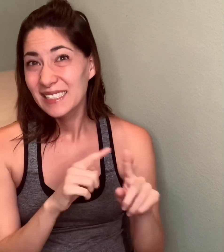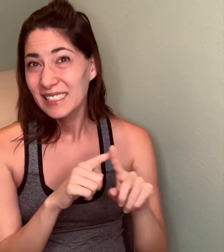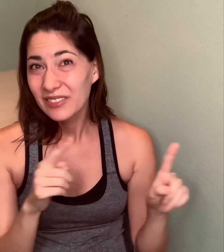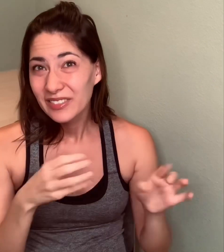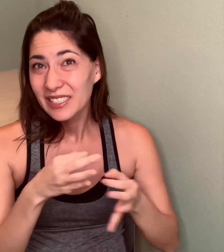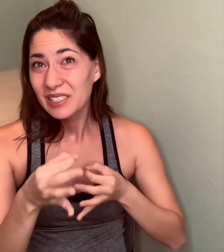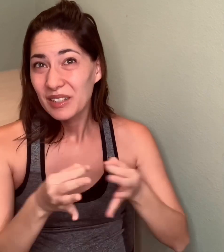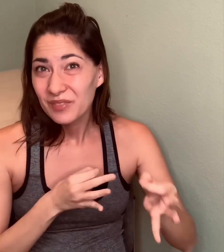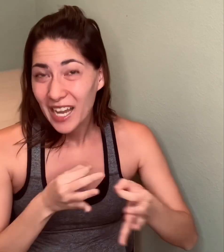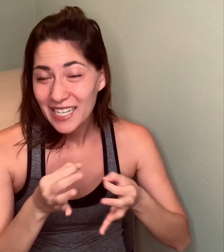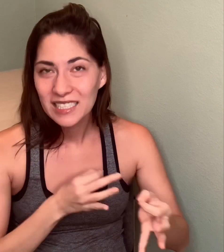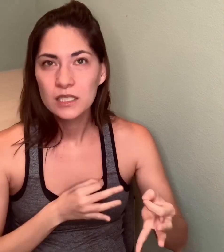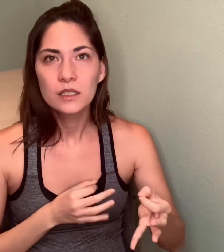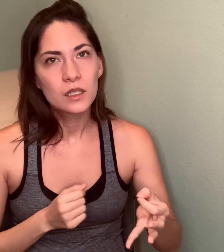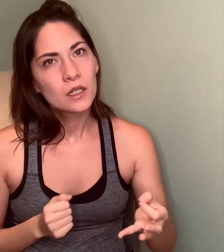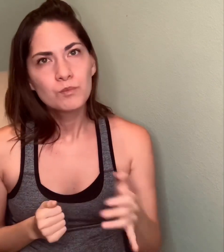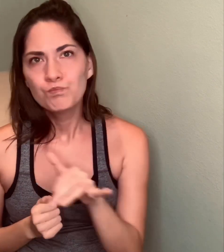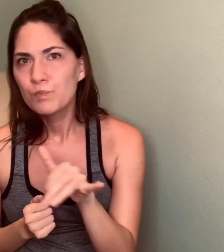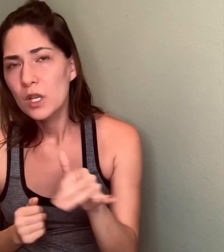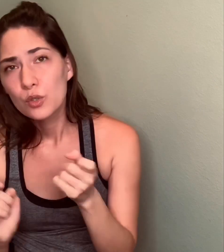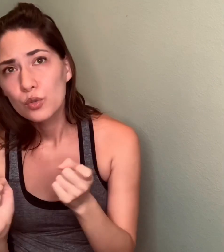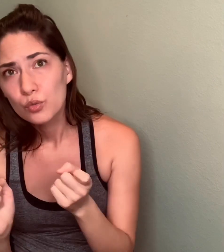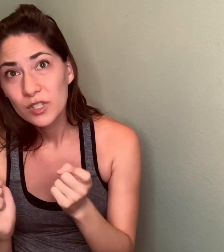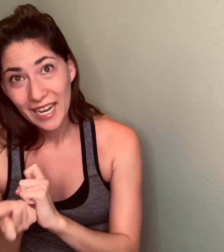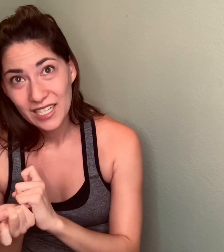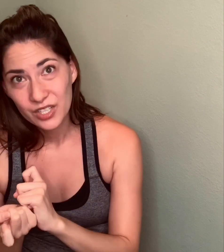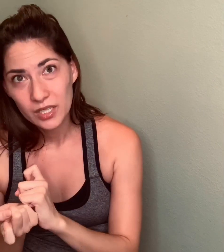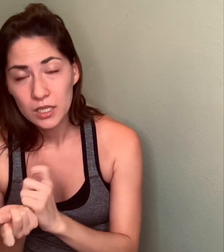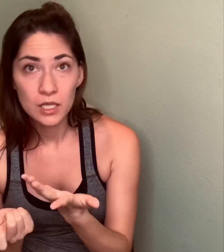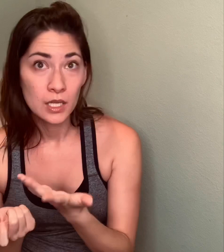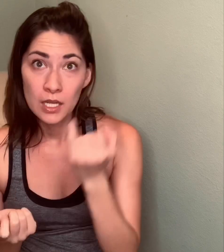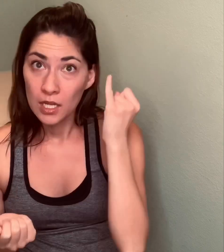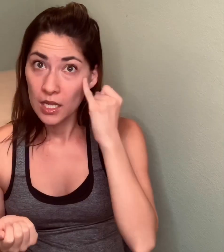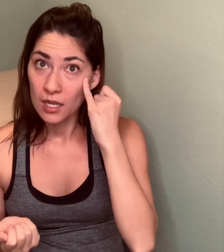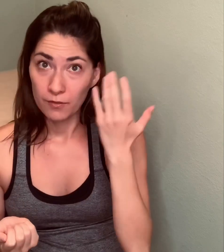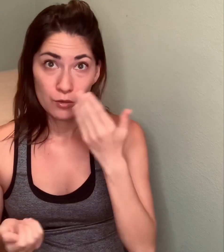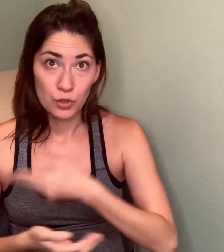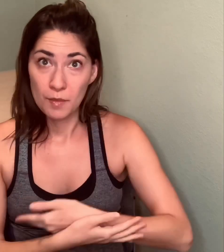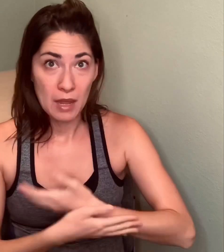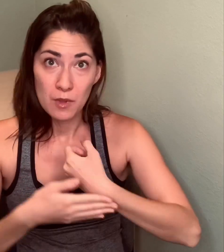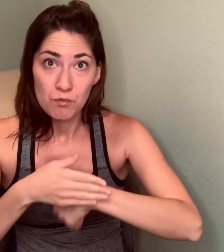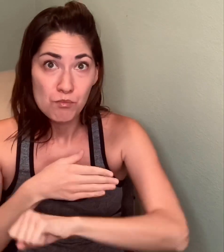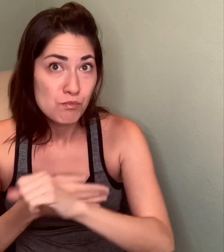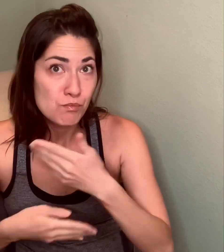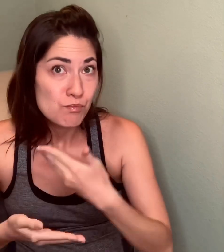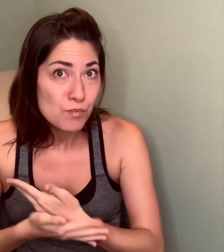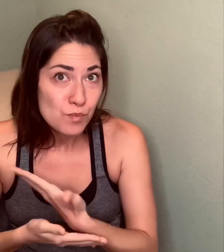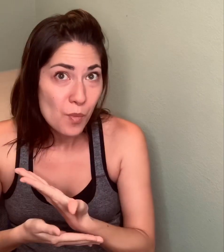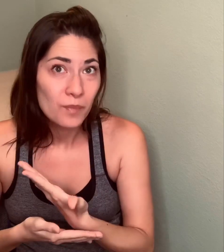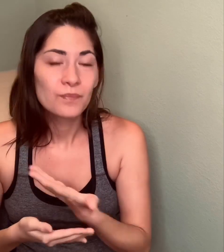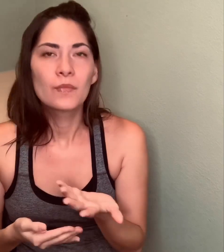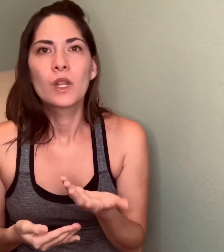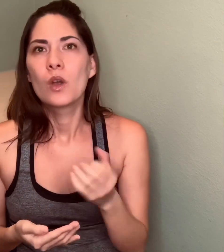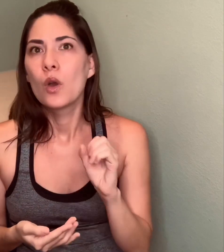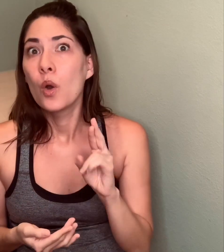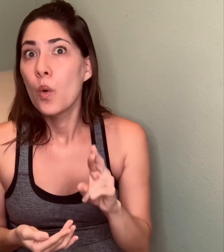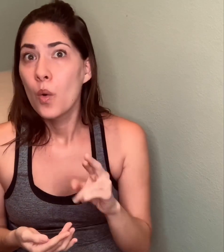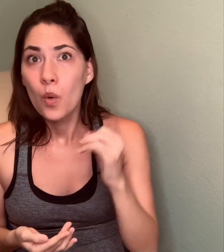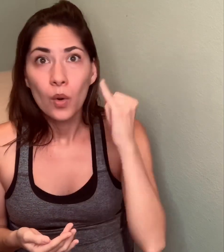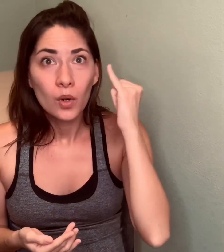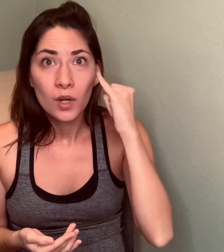when there's a newborn baby, if a couple separates, if a couple divorces. It